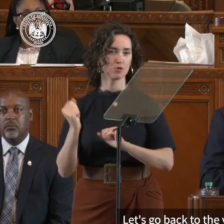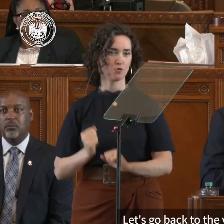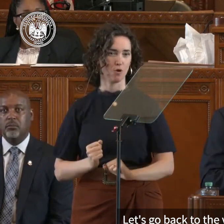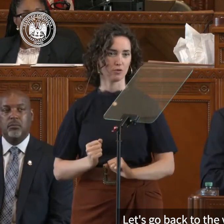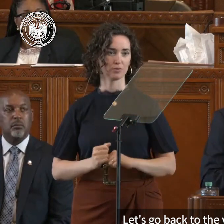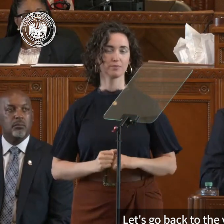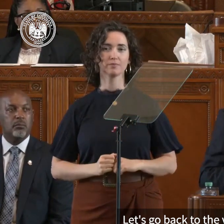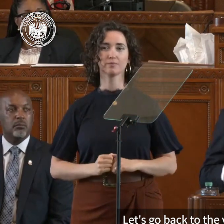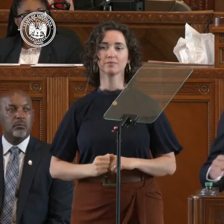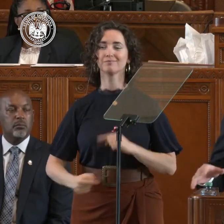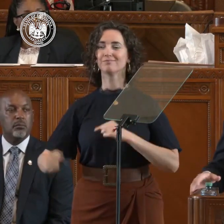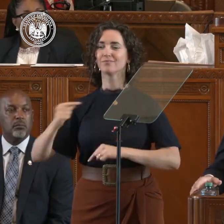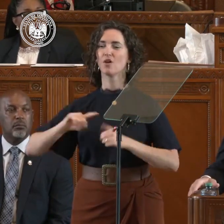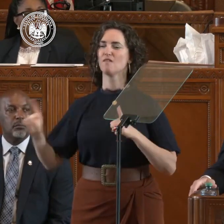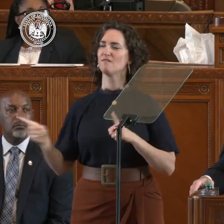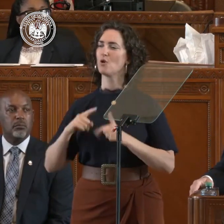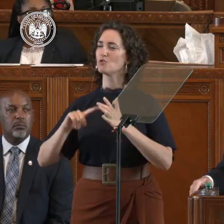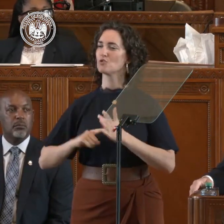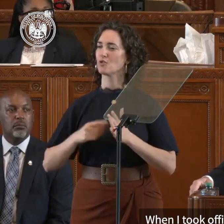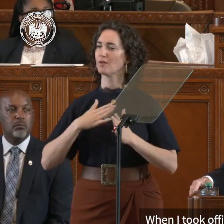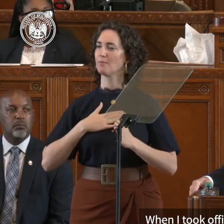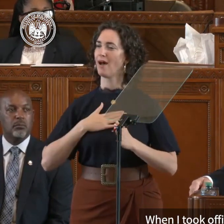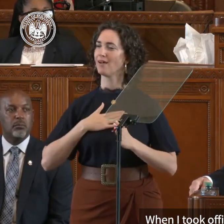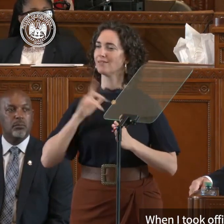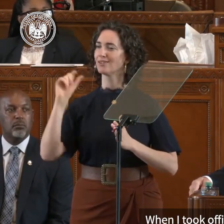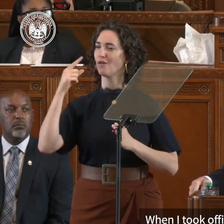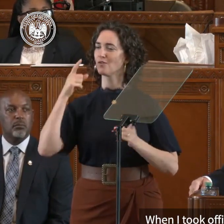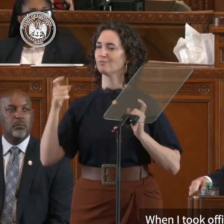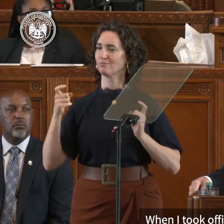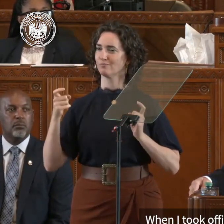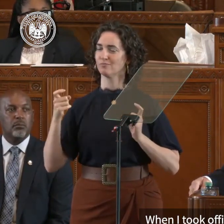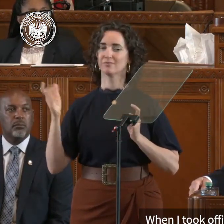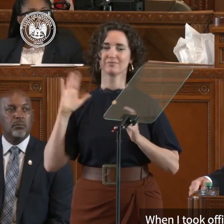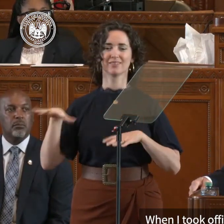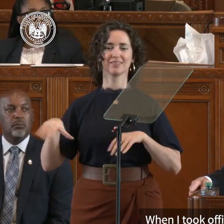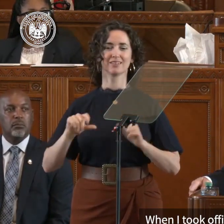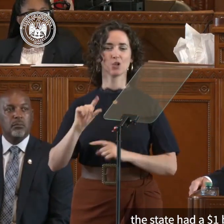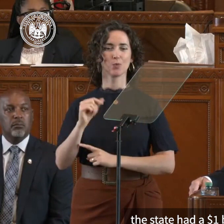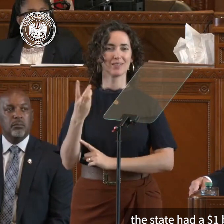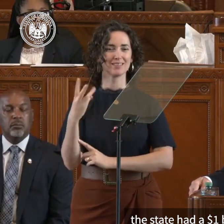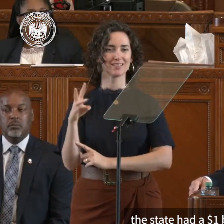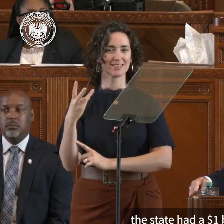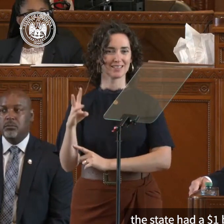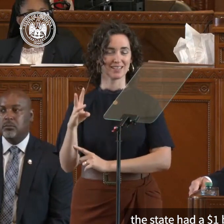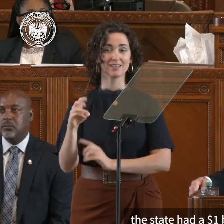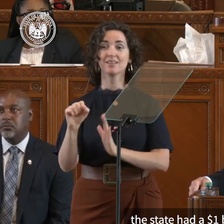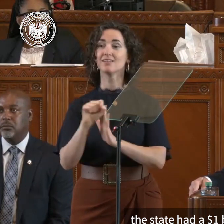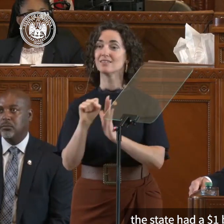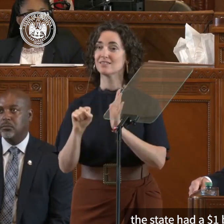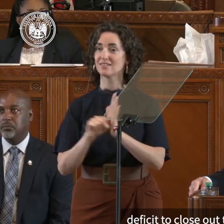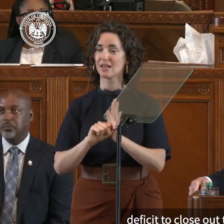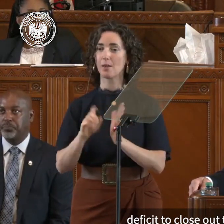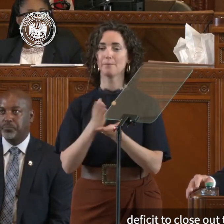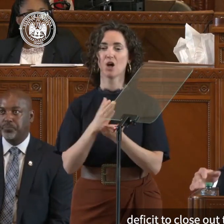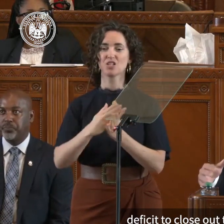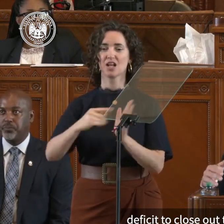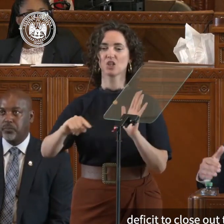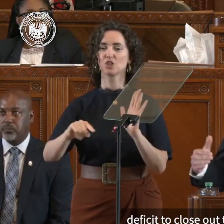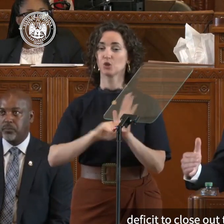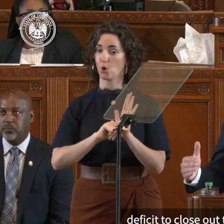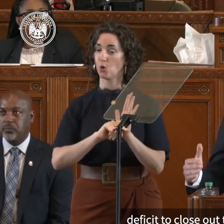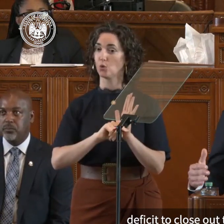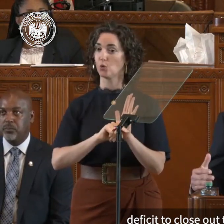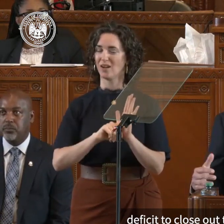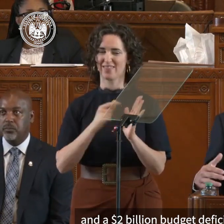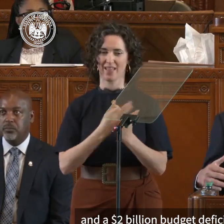Let's go back to the very beginning. When I took office in 2016, the state had a $1 billion budget deficit to close